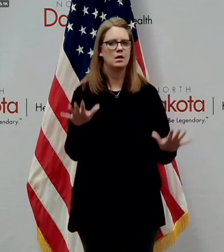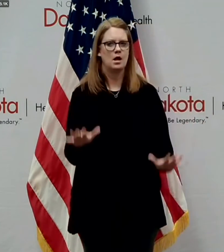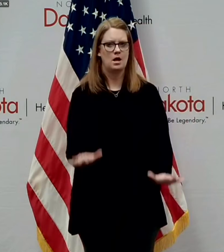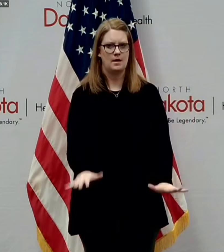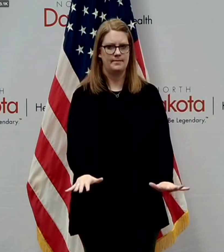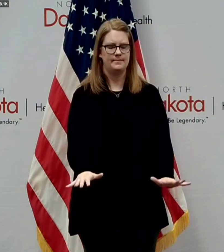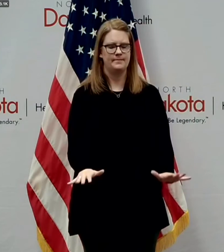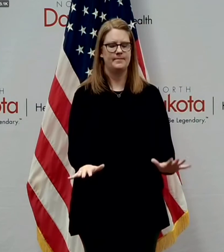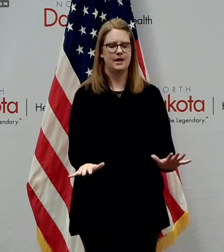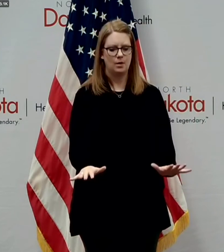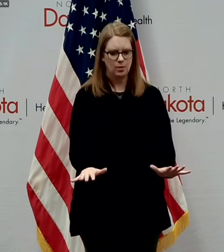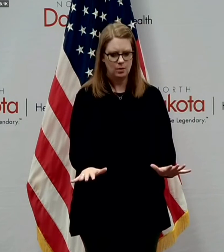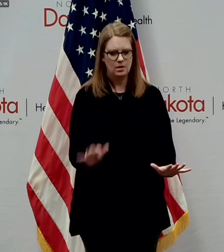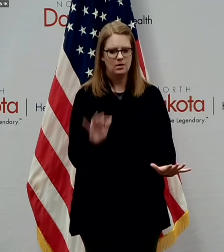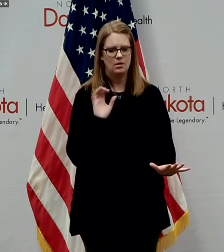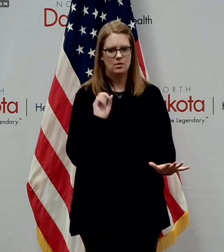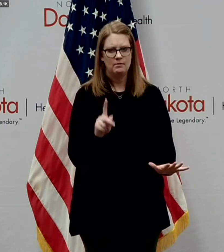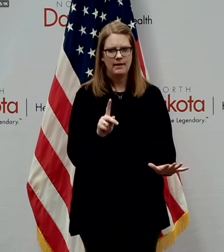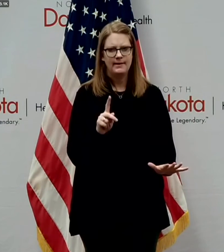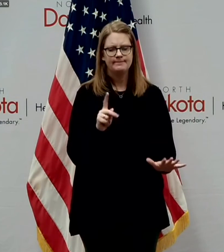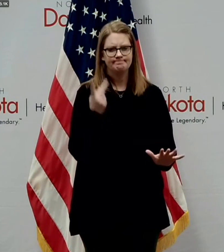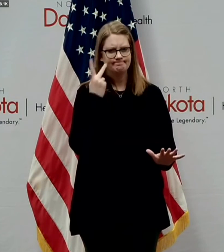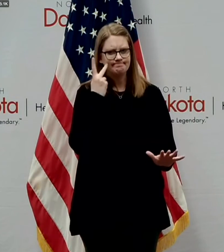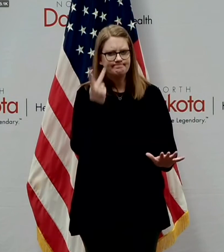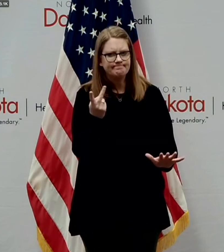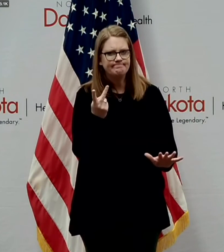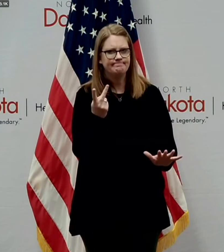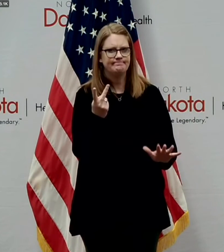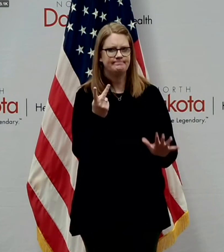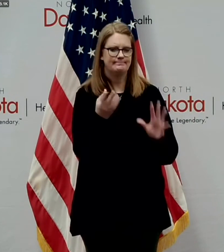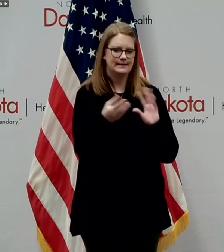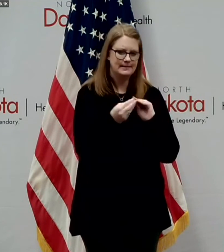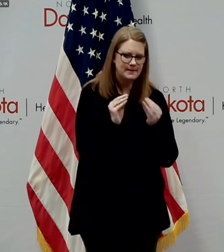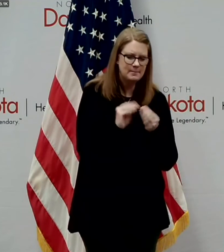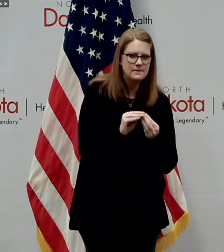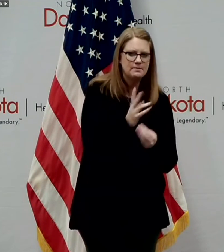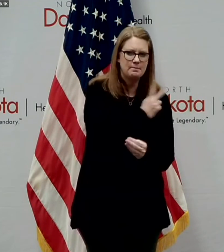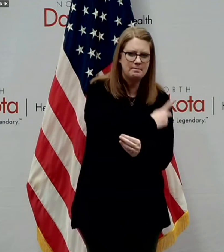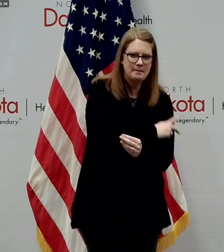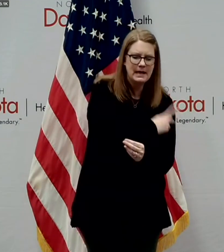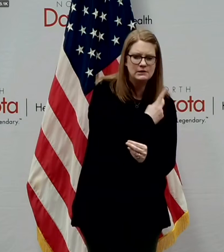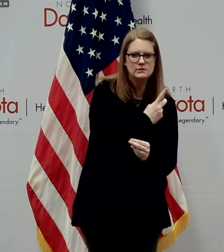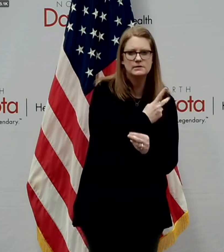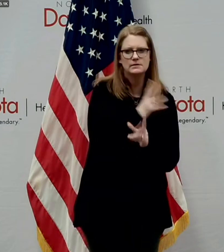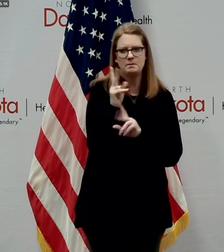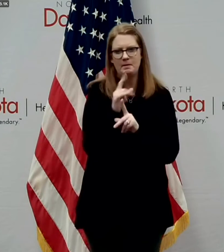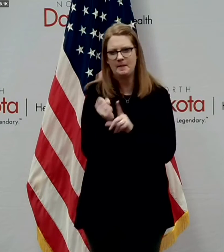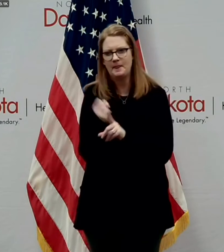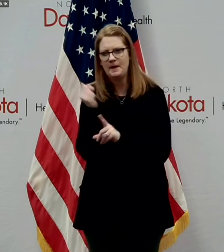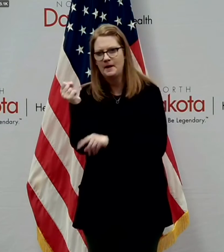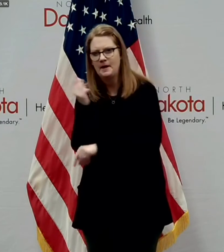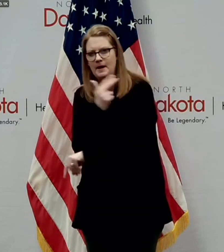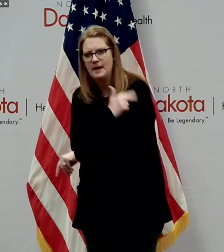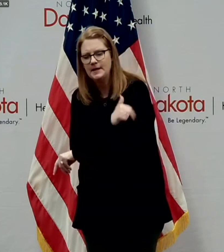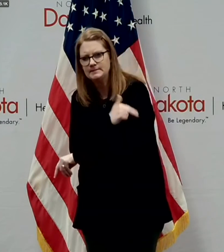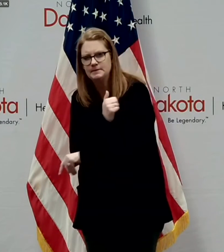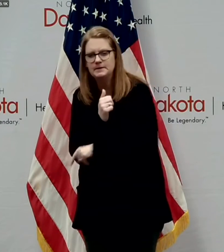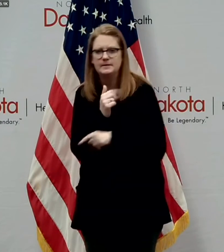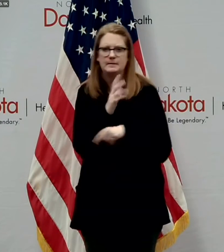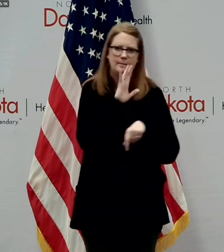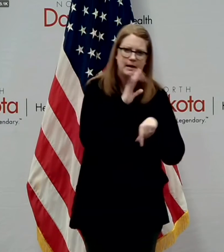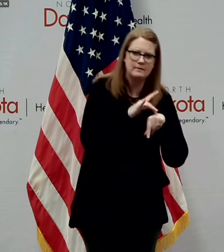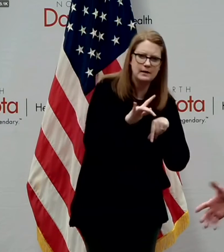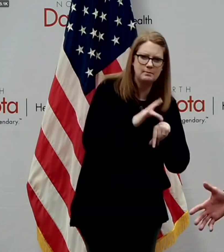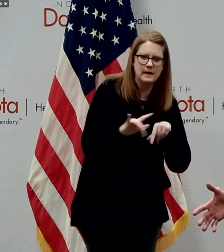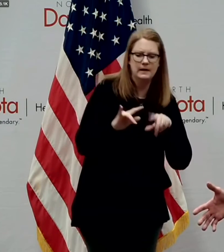the numbers in terms of the actual patients that were coming in, and it's as the thing.